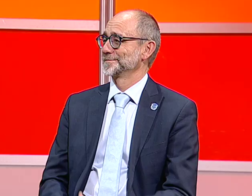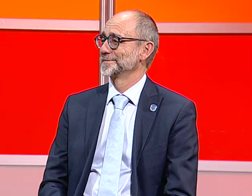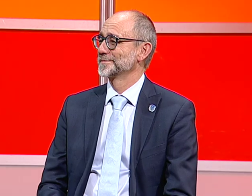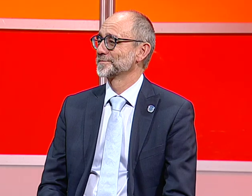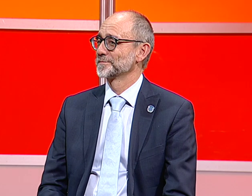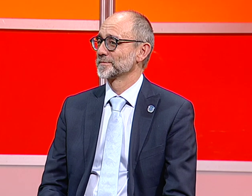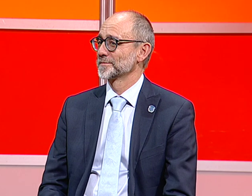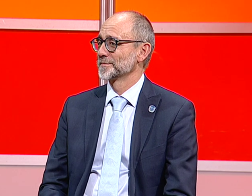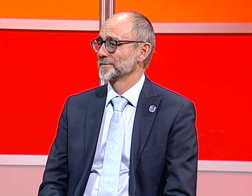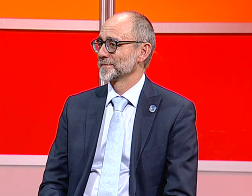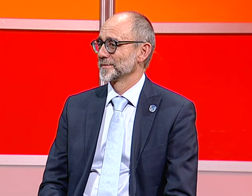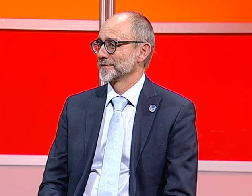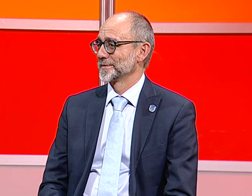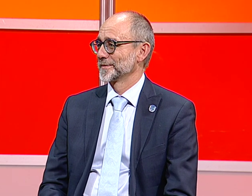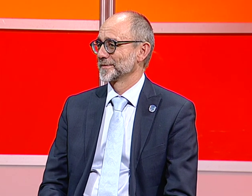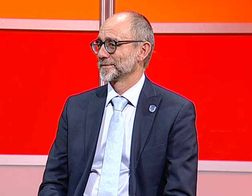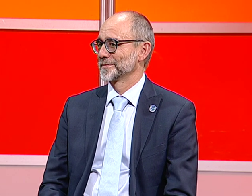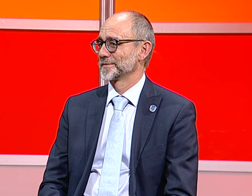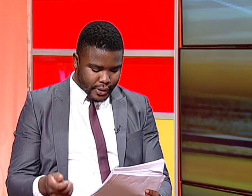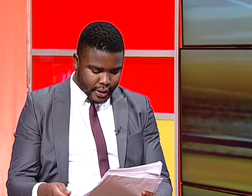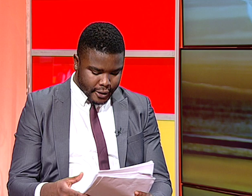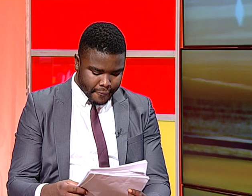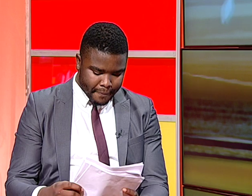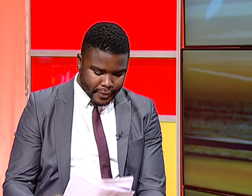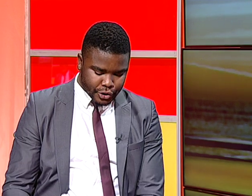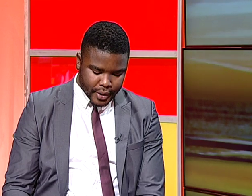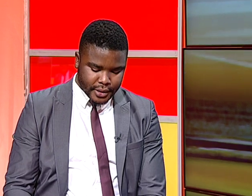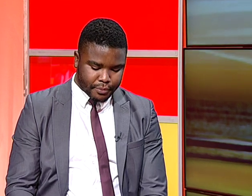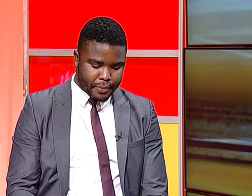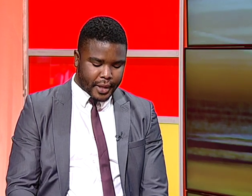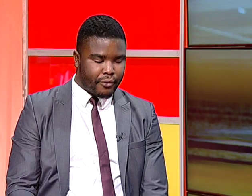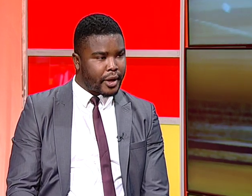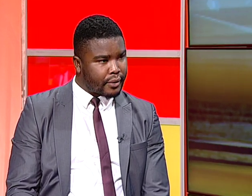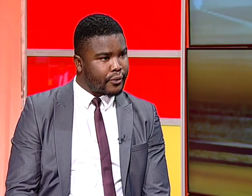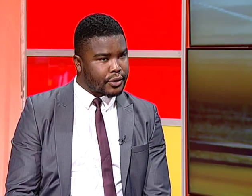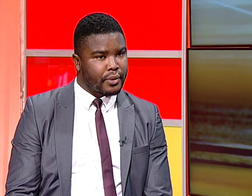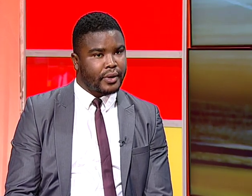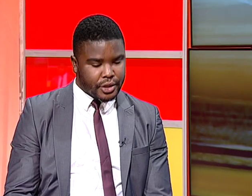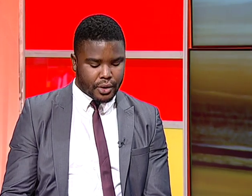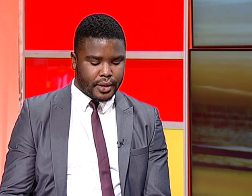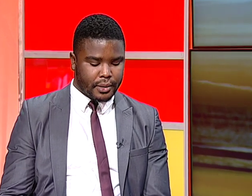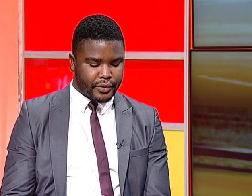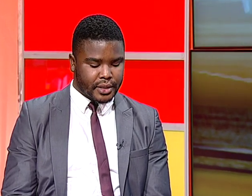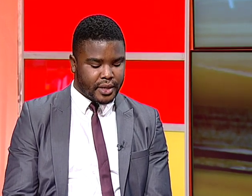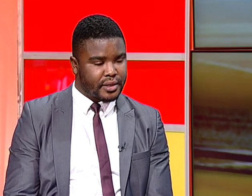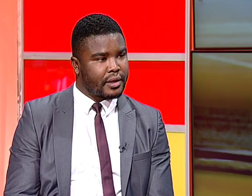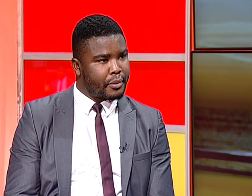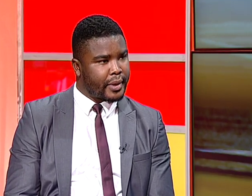in your company this morning. Just talking about, you know, the strides that people have made, of course. We've touched on some of the successes that Namibia has